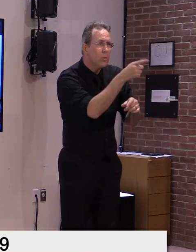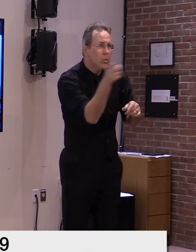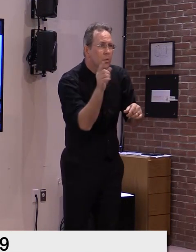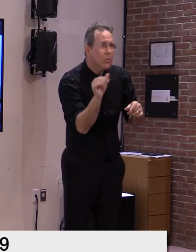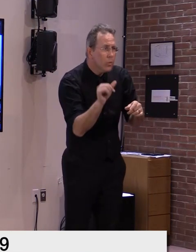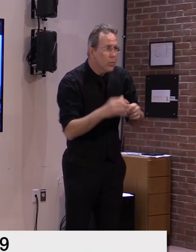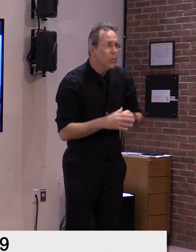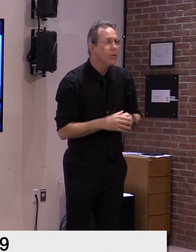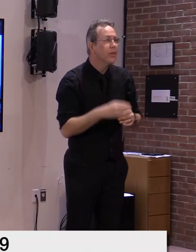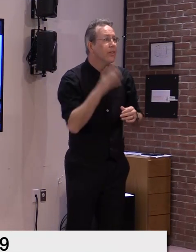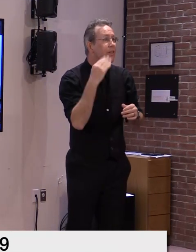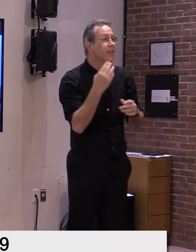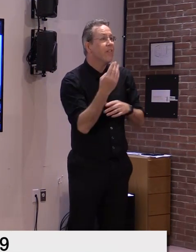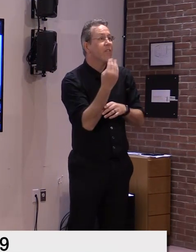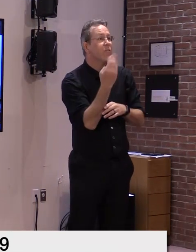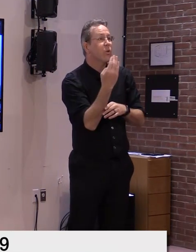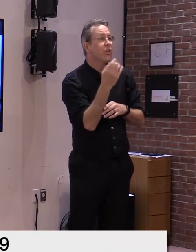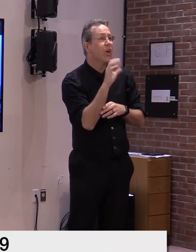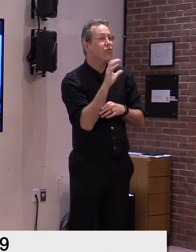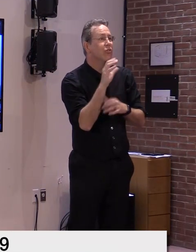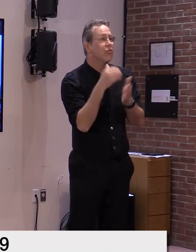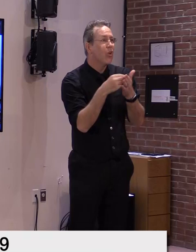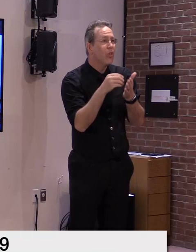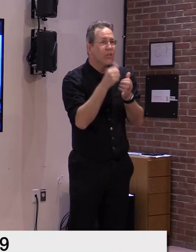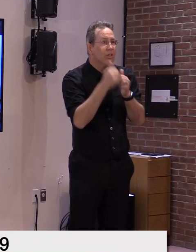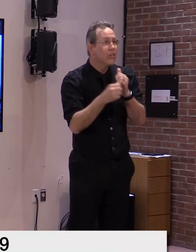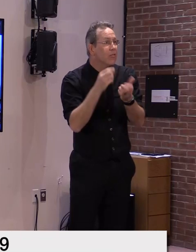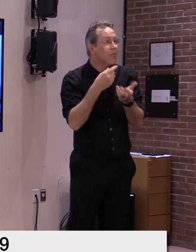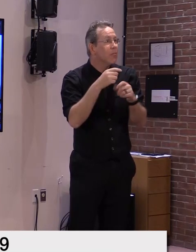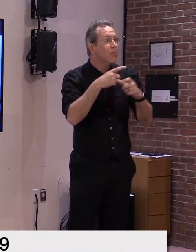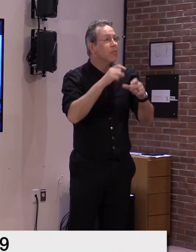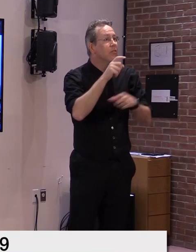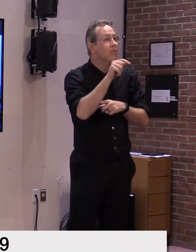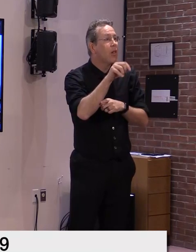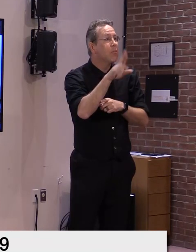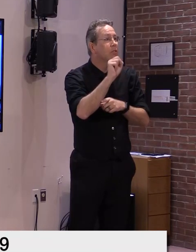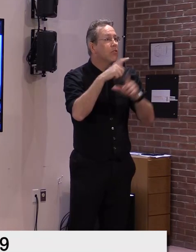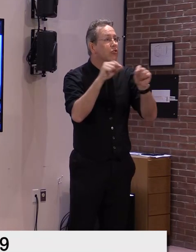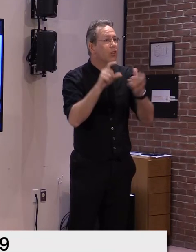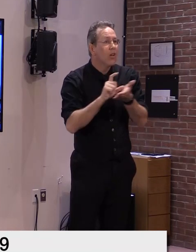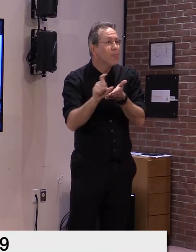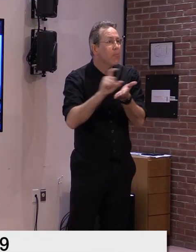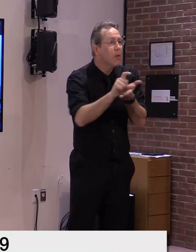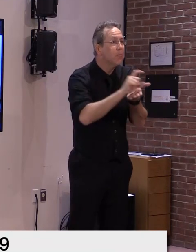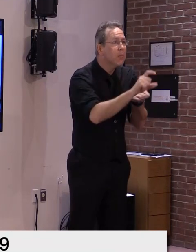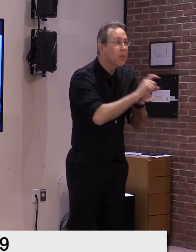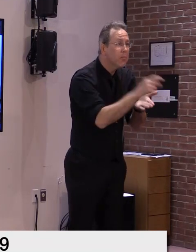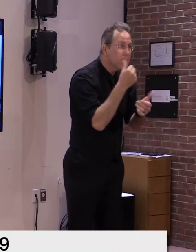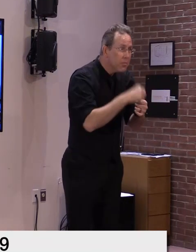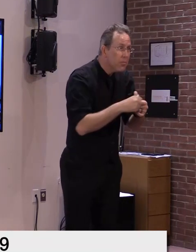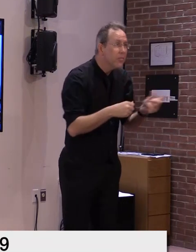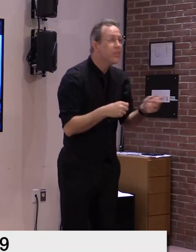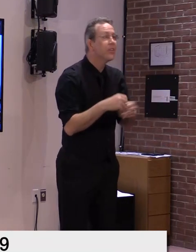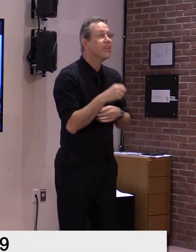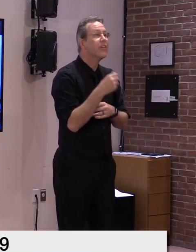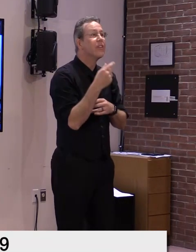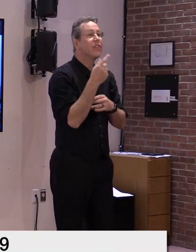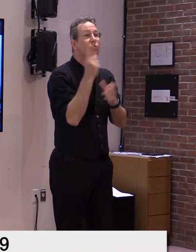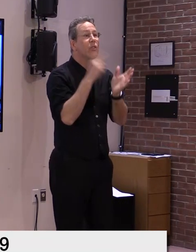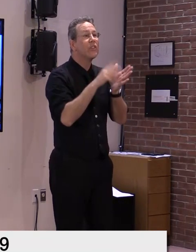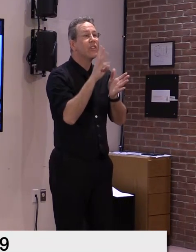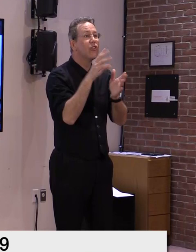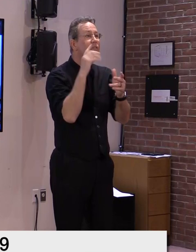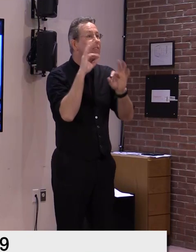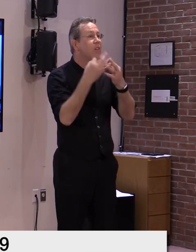person direct payment. That's $5,600 for a family of four. It extends